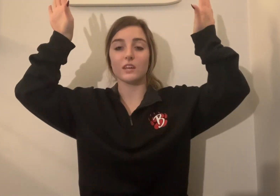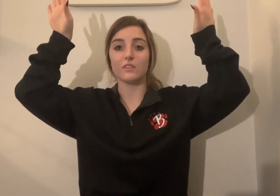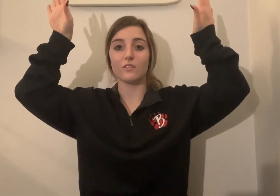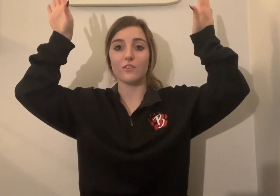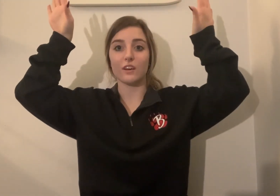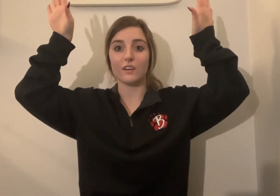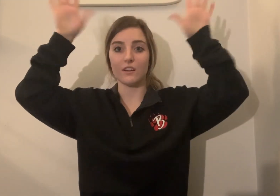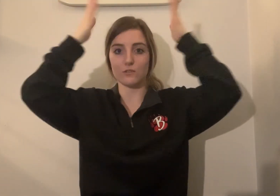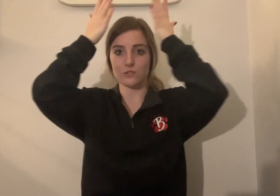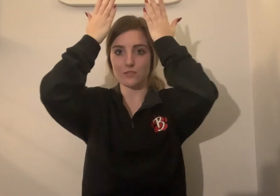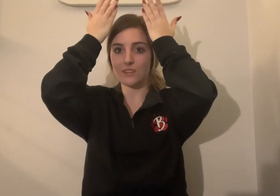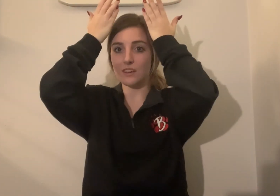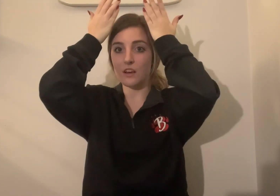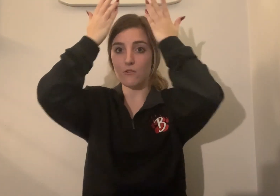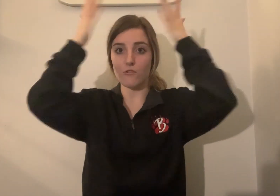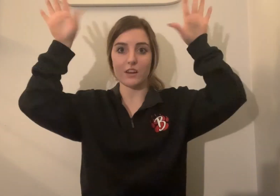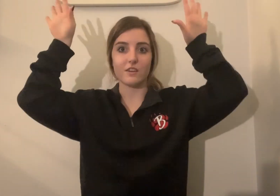little antlers. Reindeer.